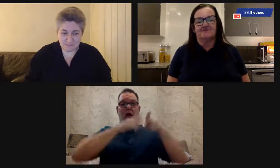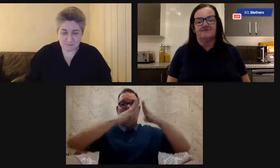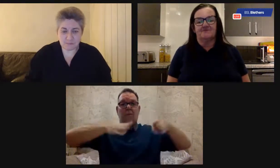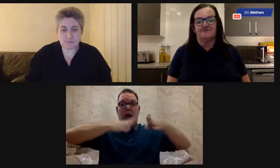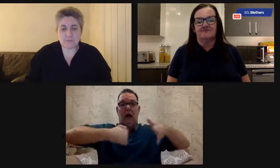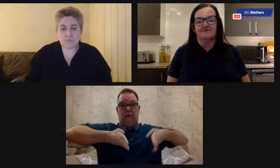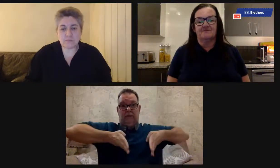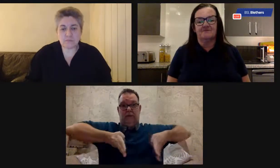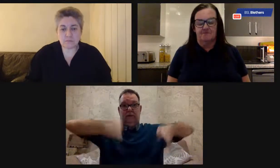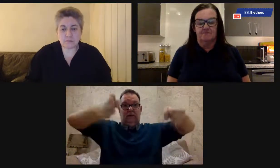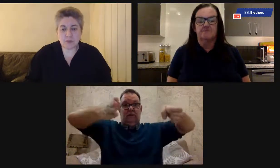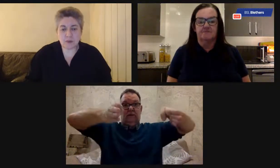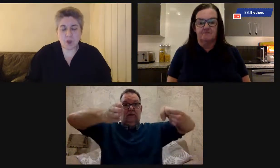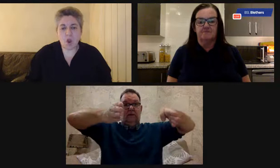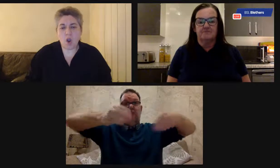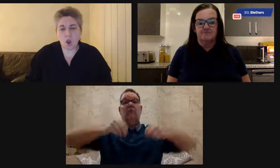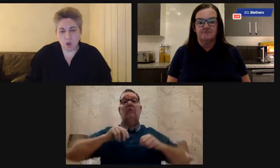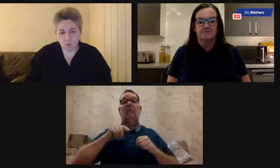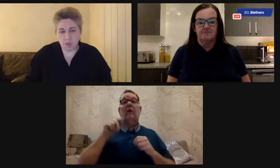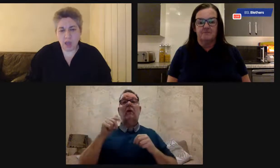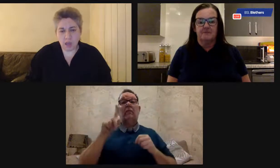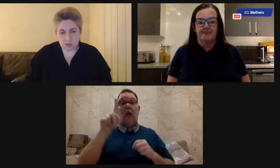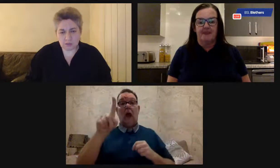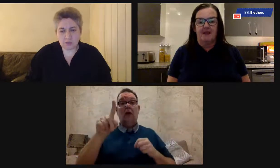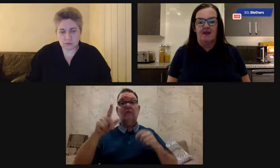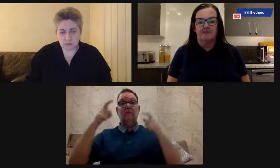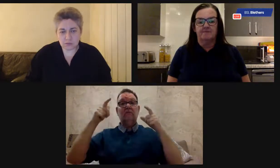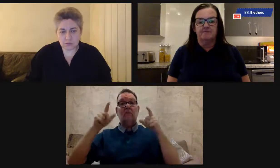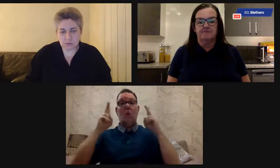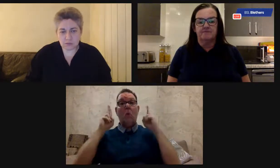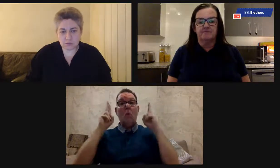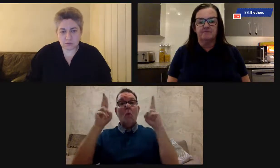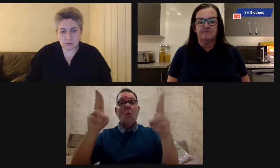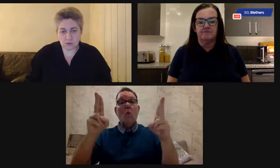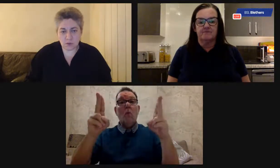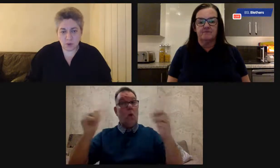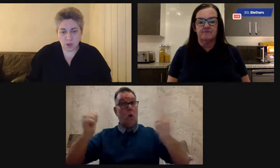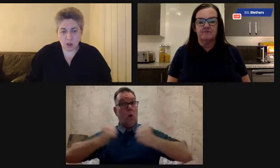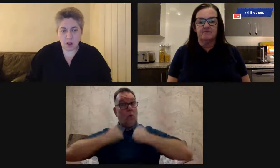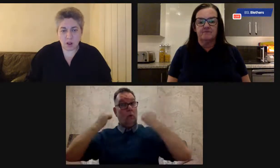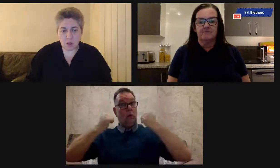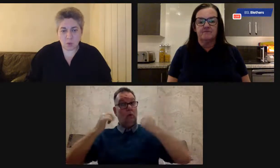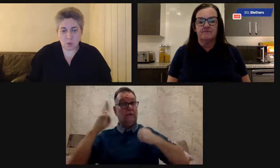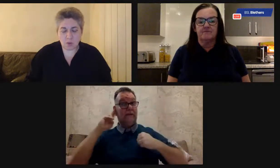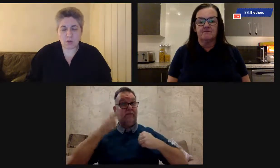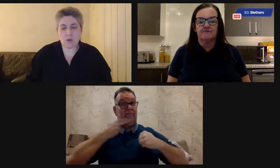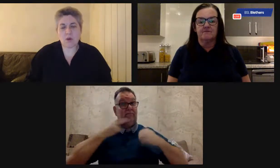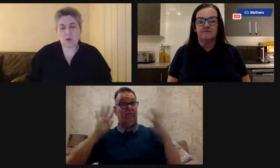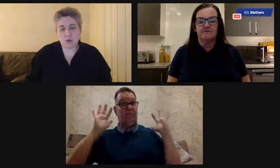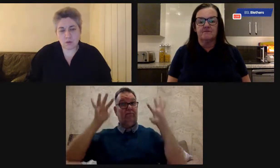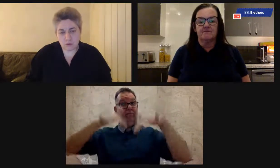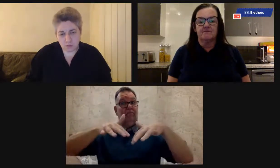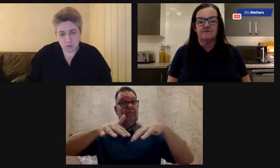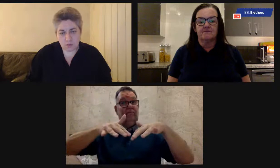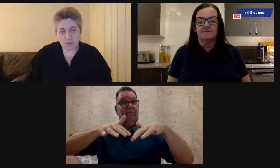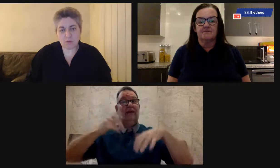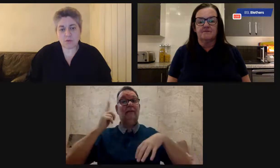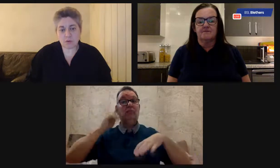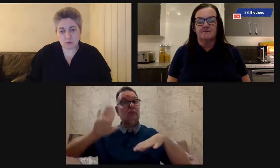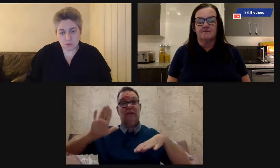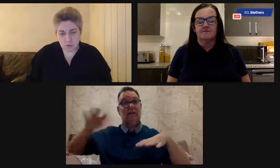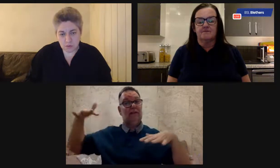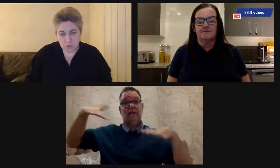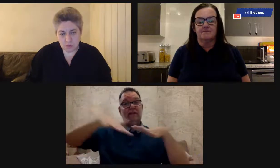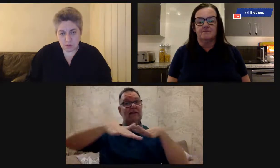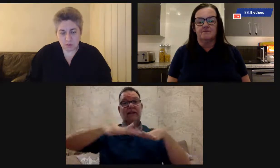However, um, what had happened was we actually had got within Butlins our